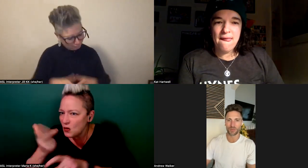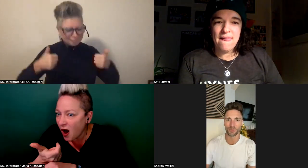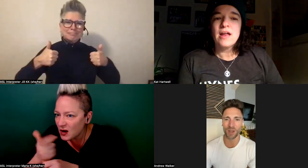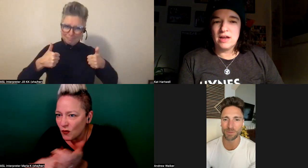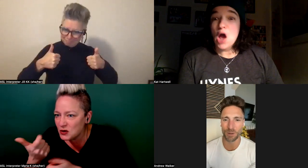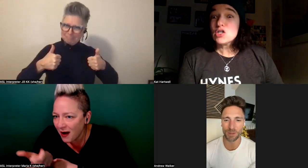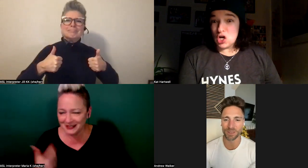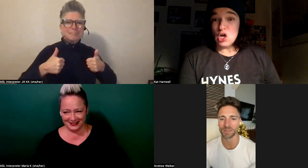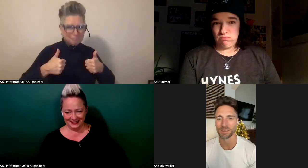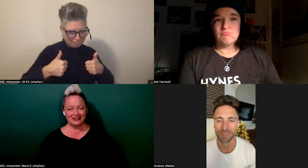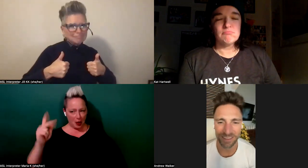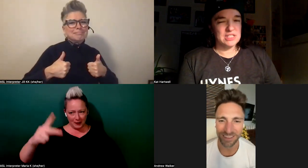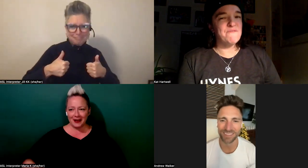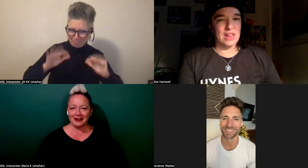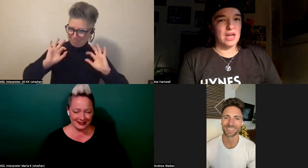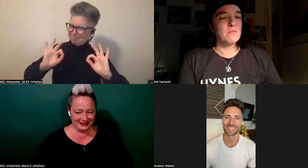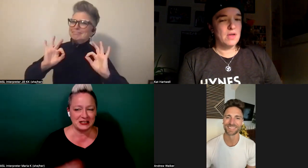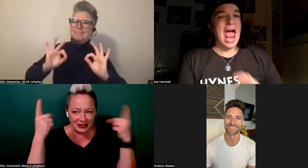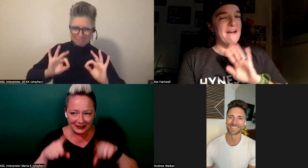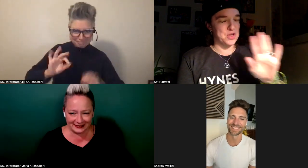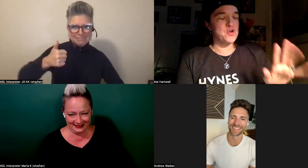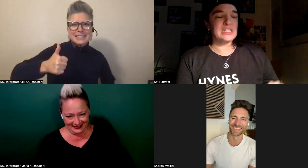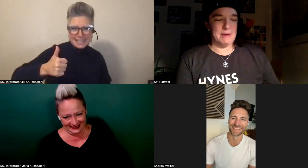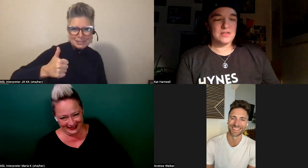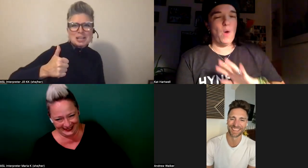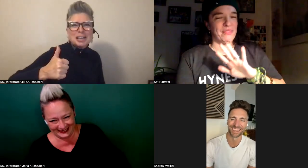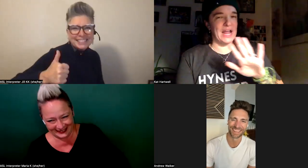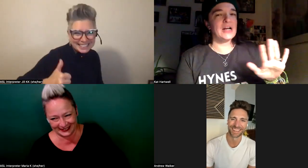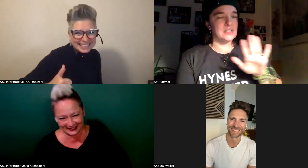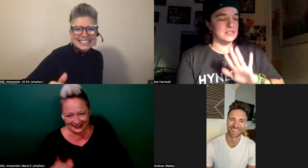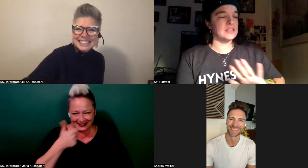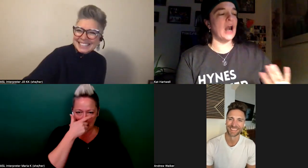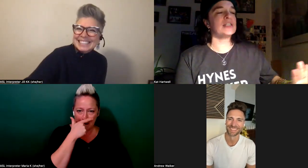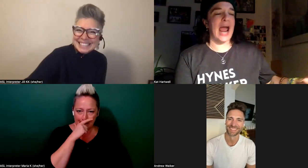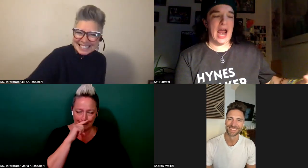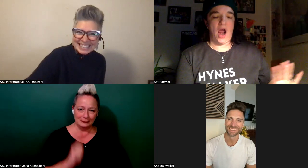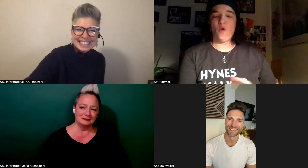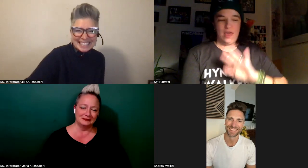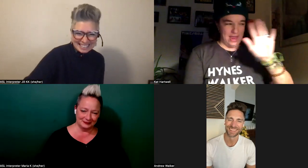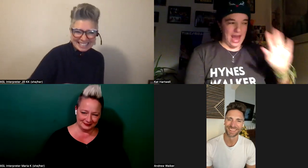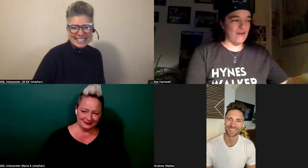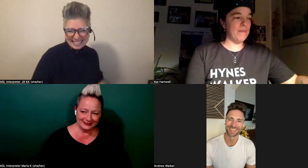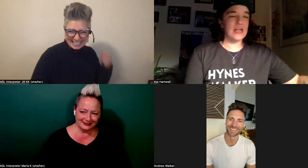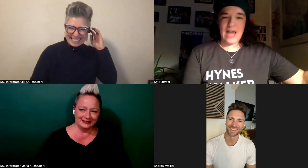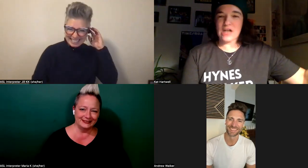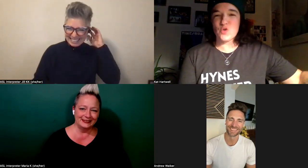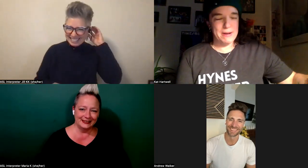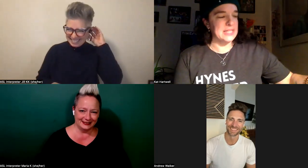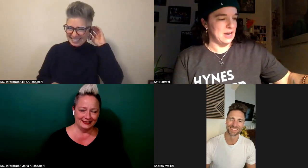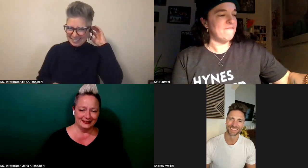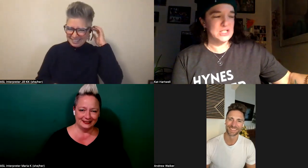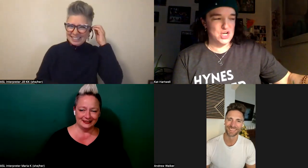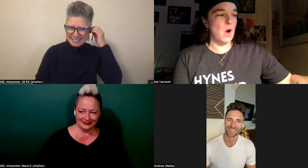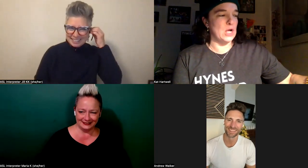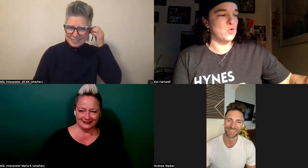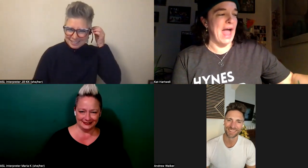you about Three Wise Men and a Baby. Okay, deal. Sounds good. Settle down. And everybody's not too